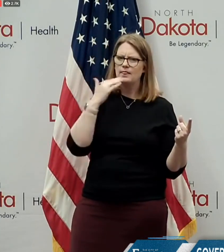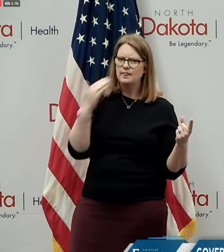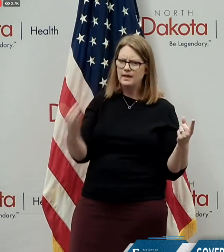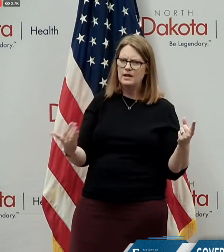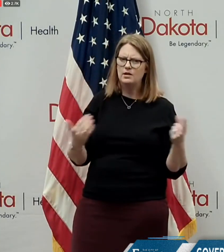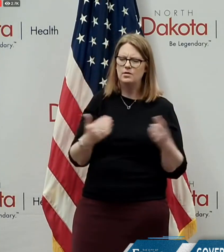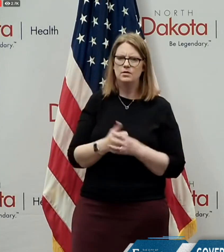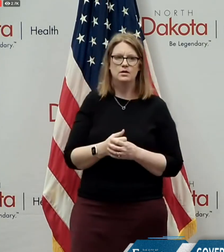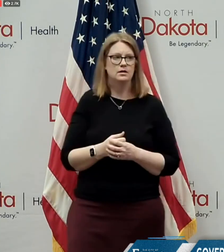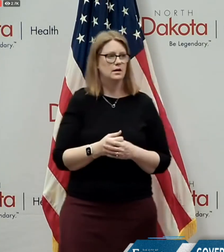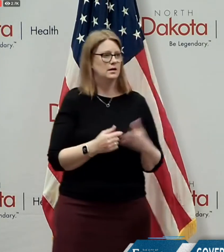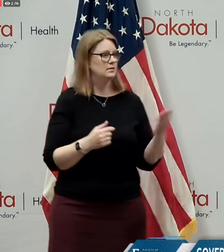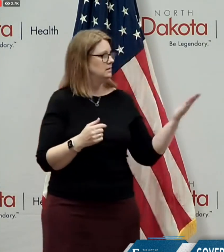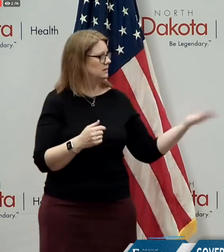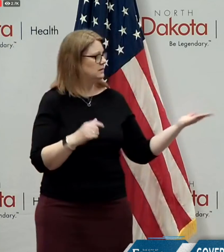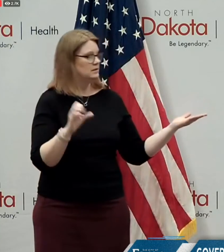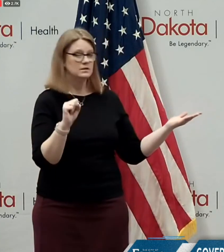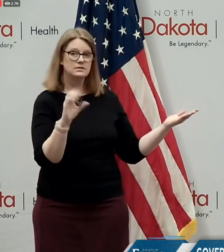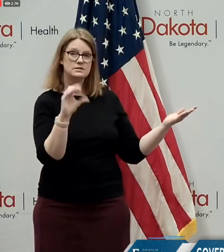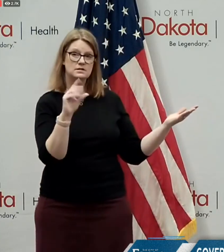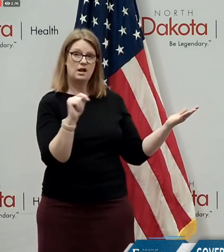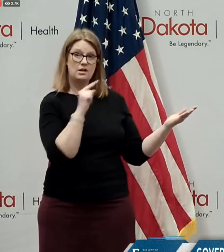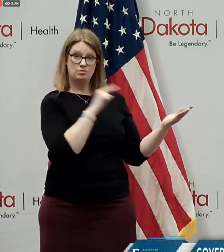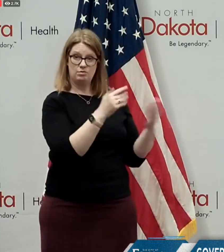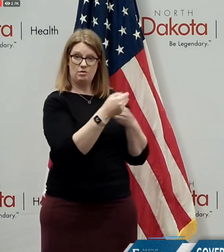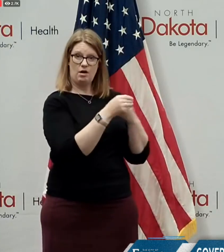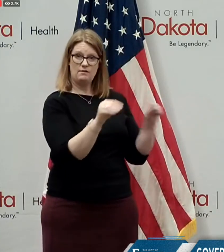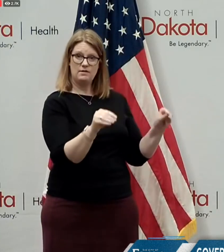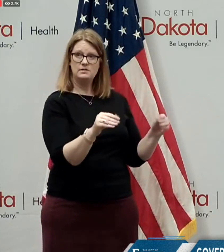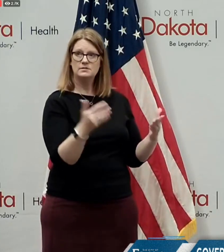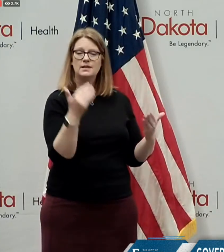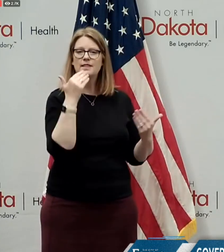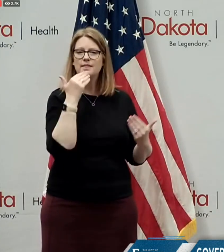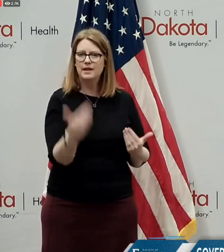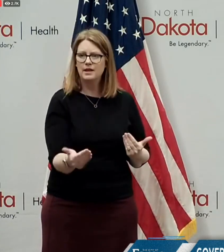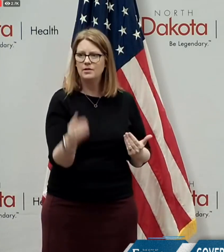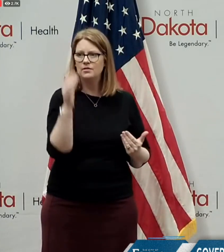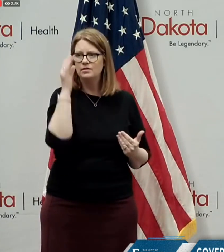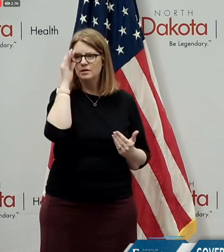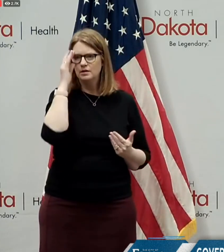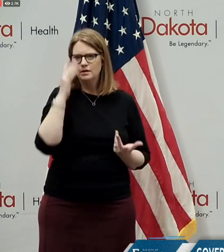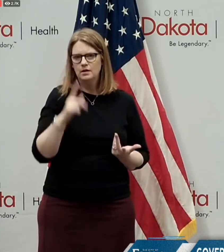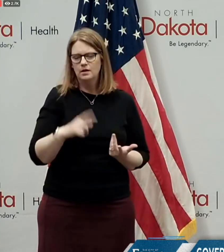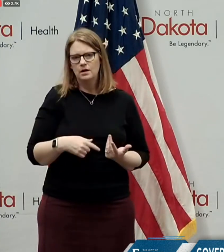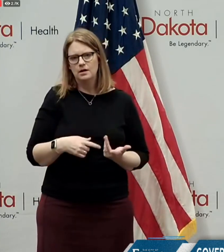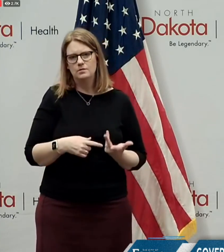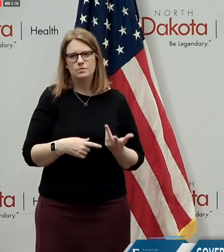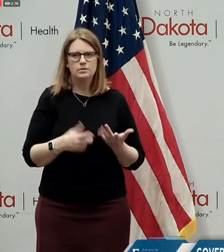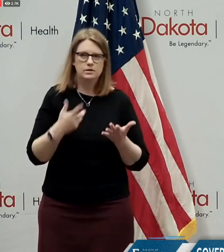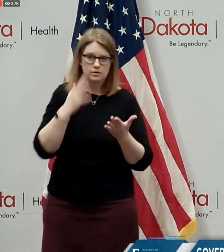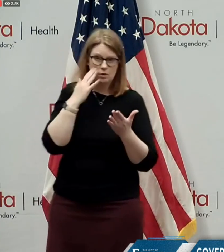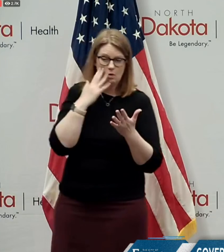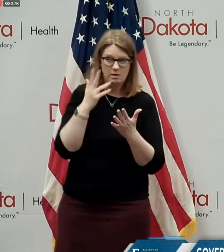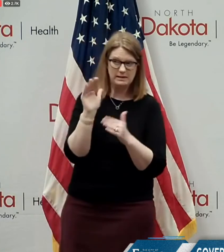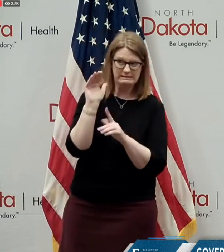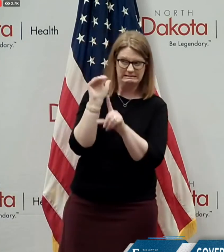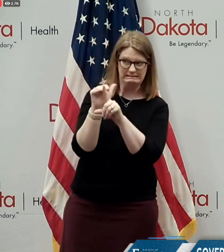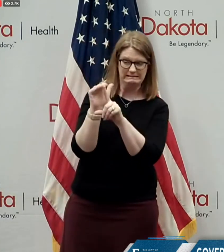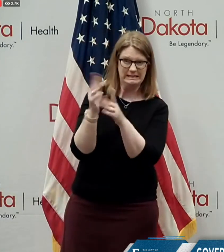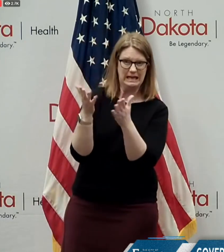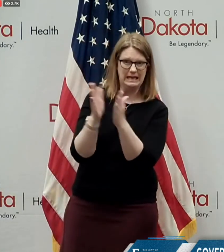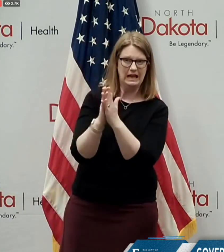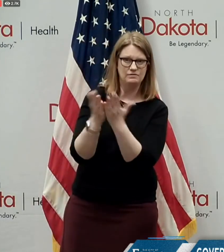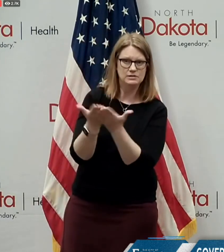Again, Scott, you and your office. Again, we also asked, reached out for supplies.